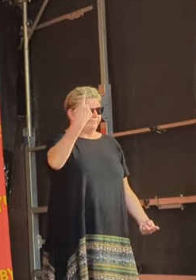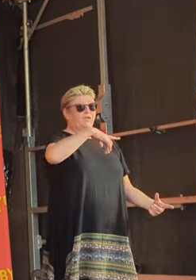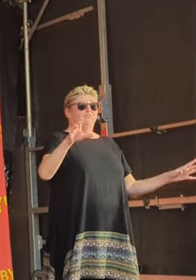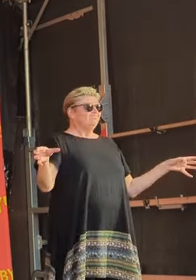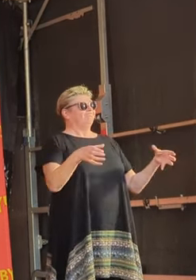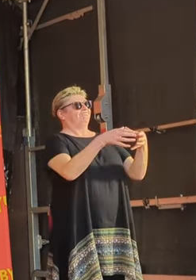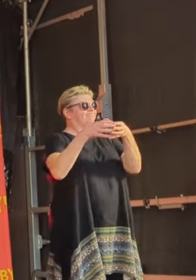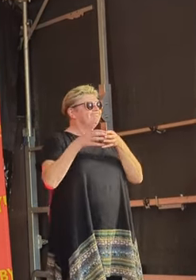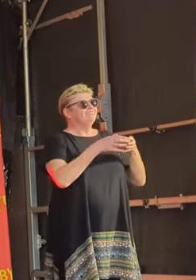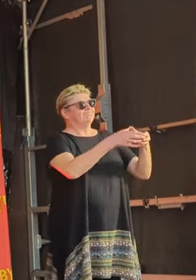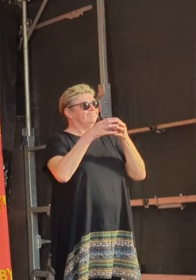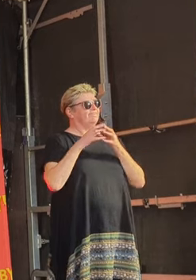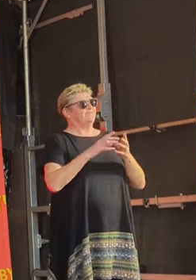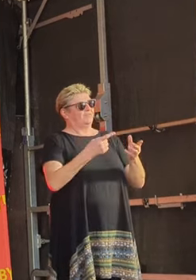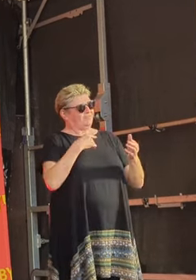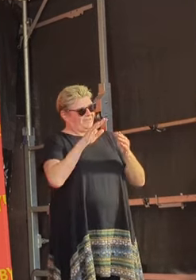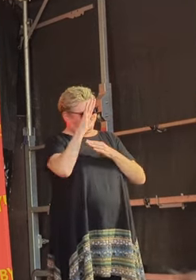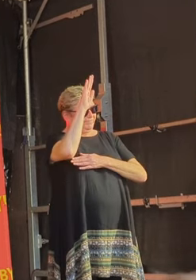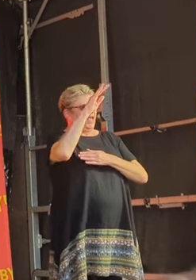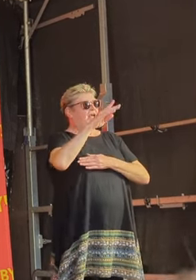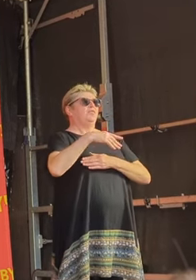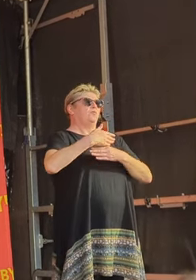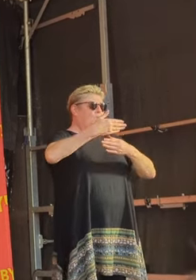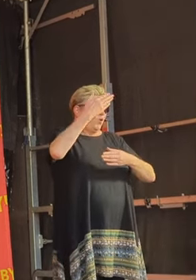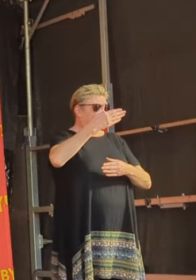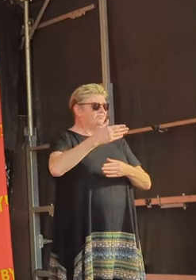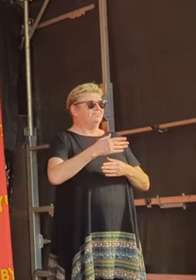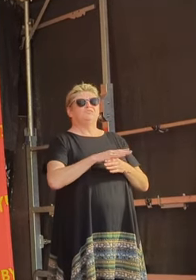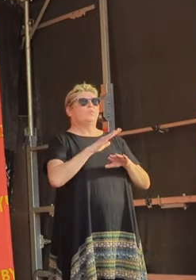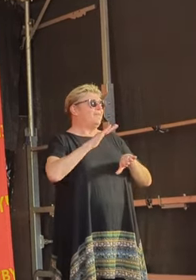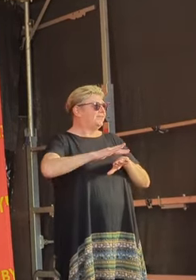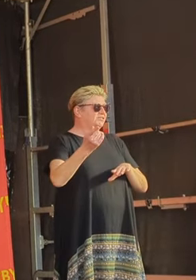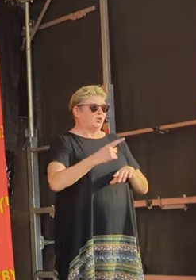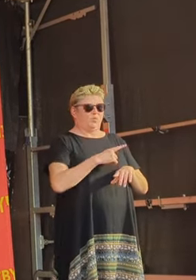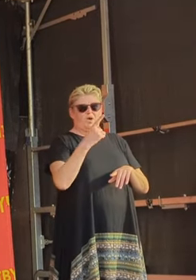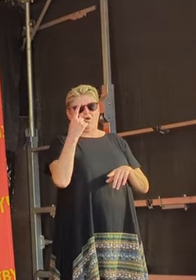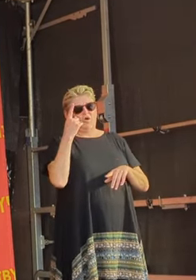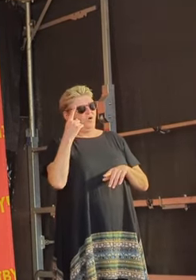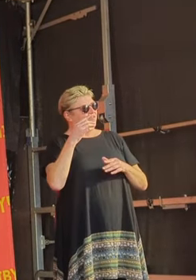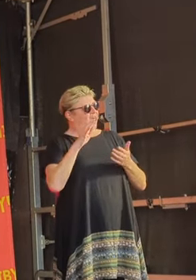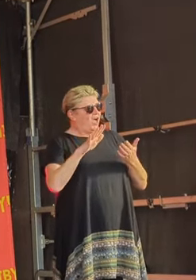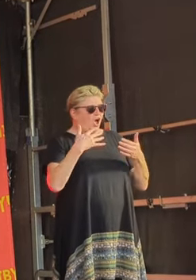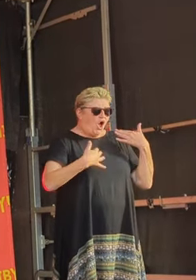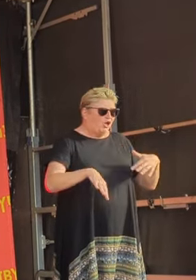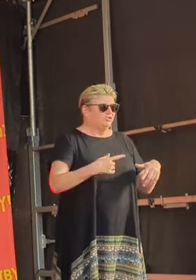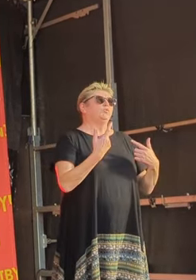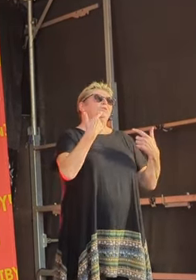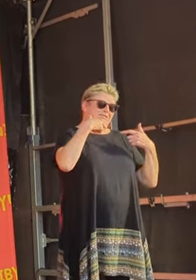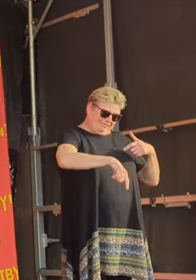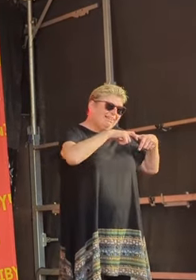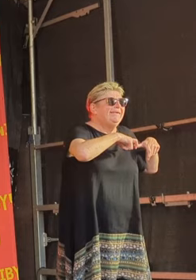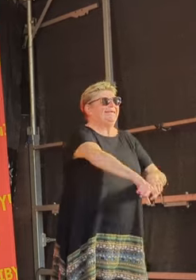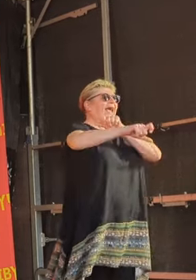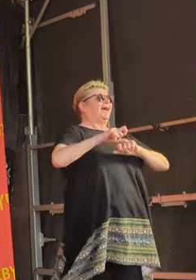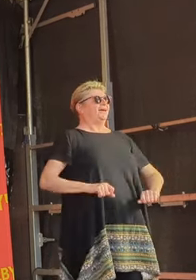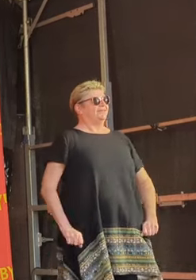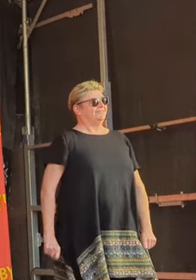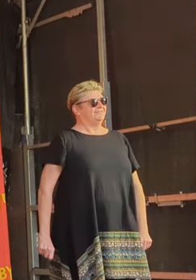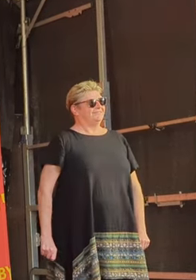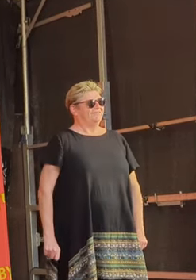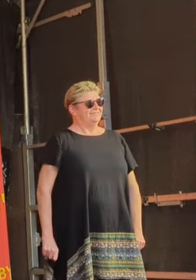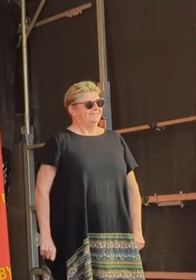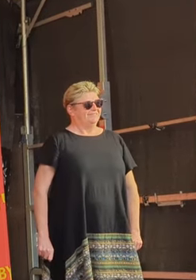nawr er mwyn cael y maen i'r wal. Er gwaetha, cofid a'i graeth, da ni yma o hyd.